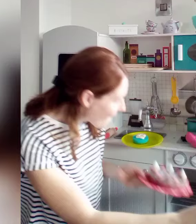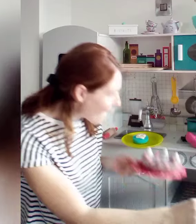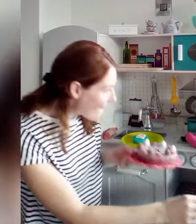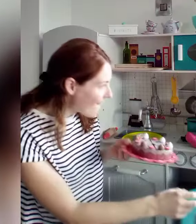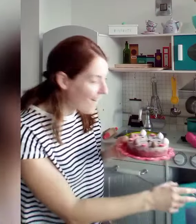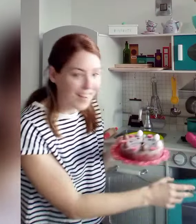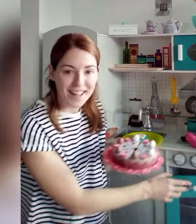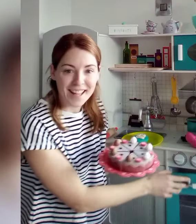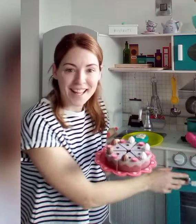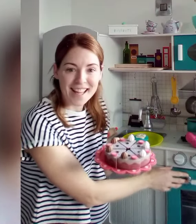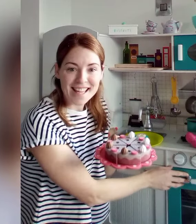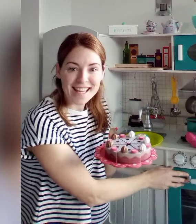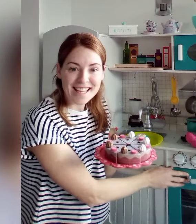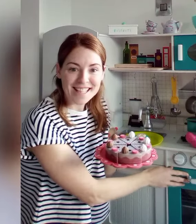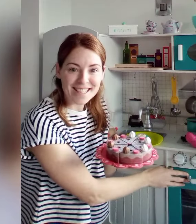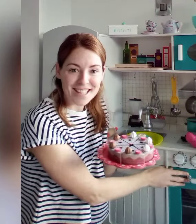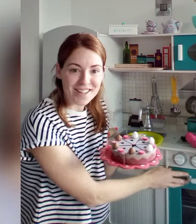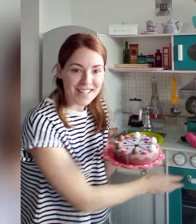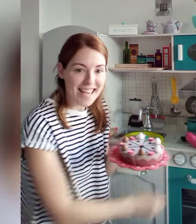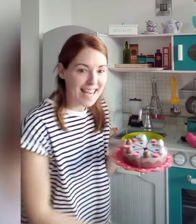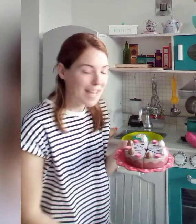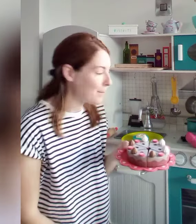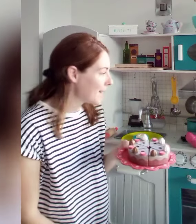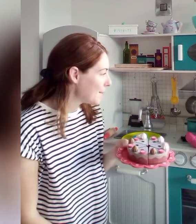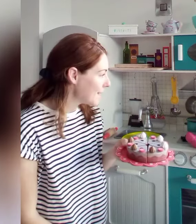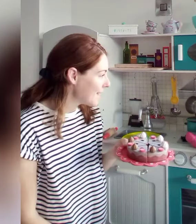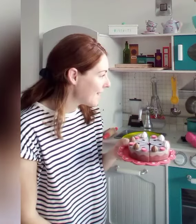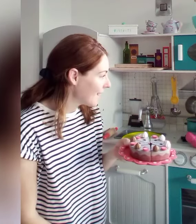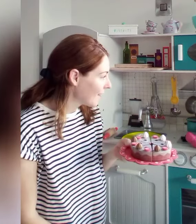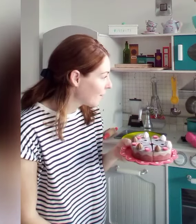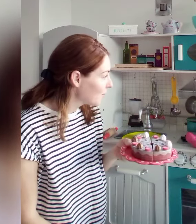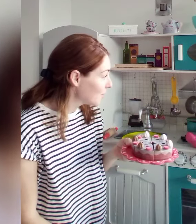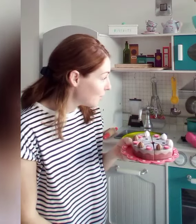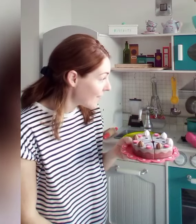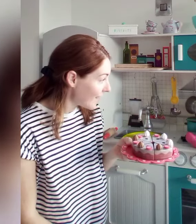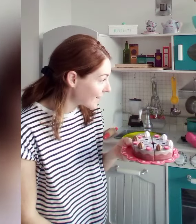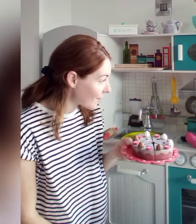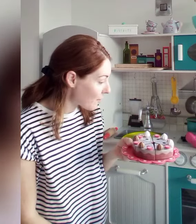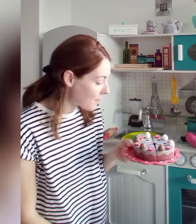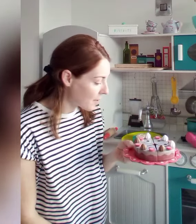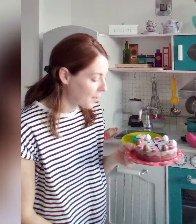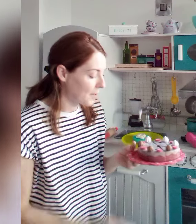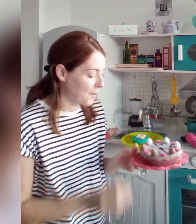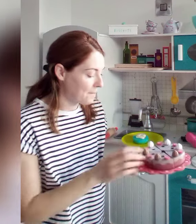Oh, here's our cake, baby. Would you like some?